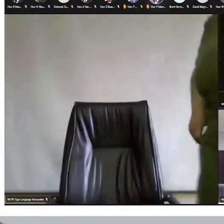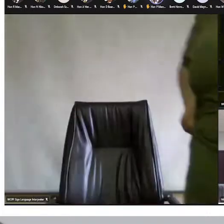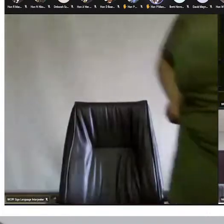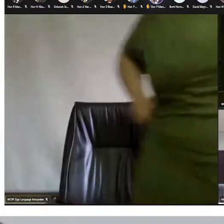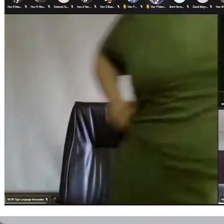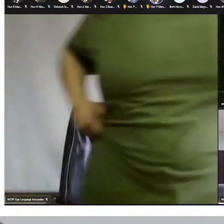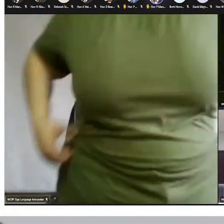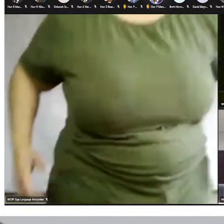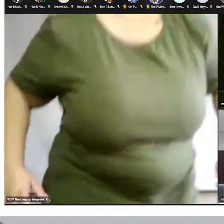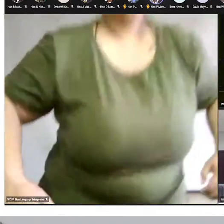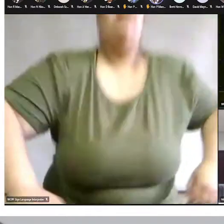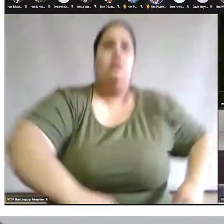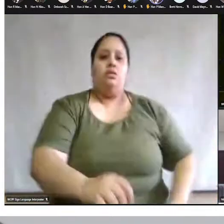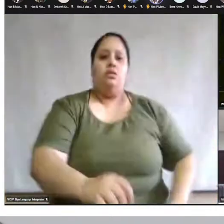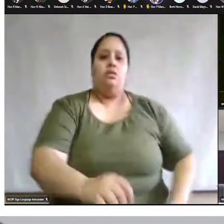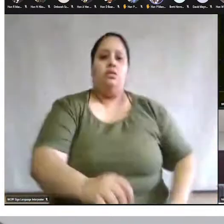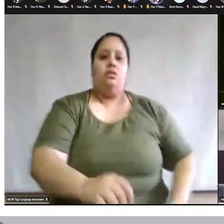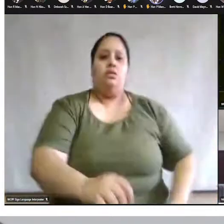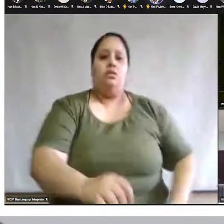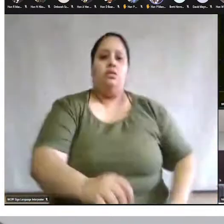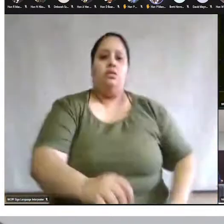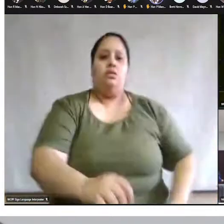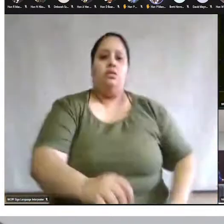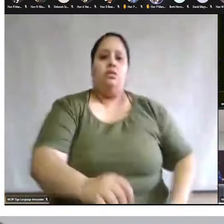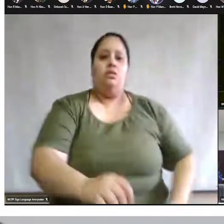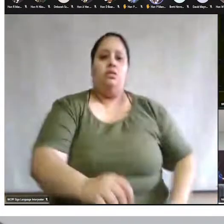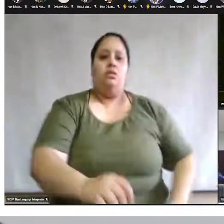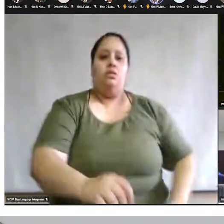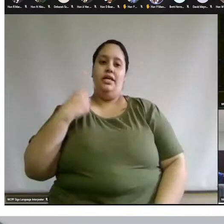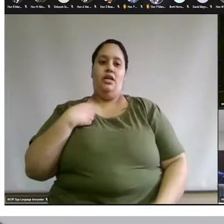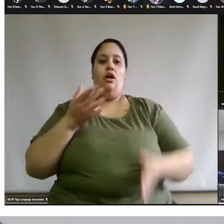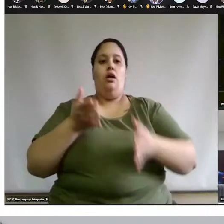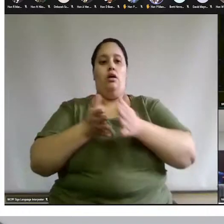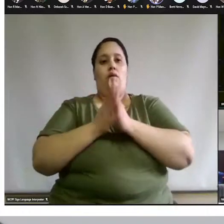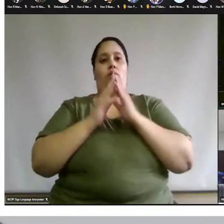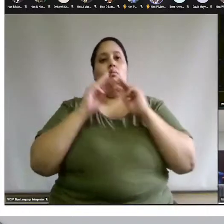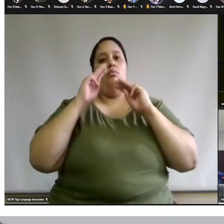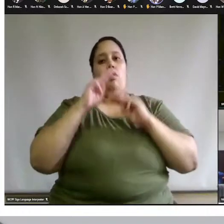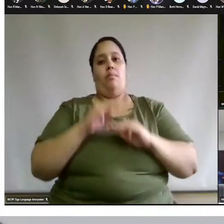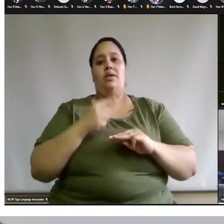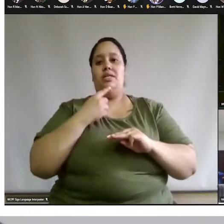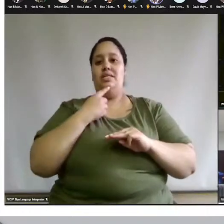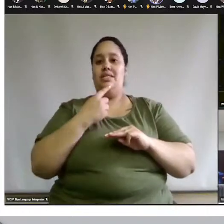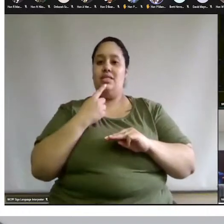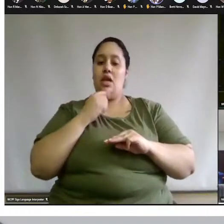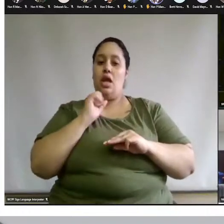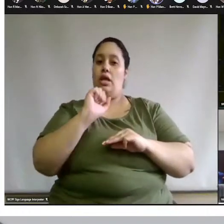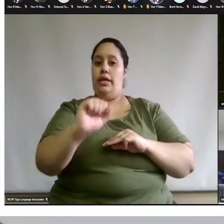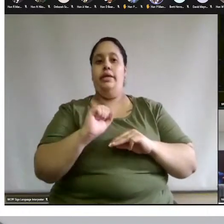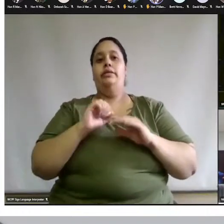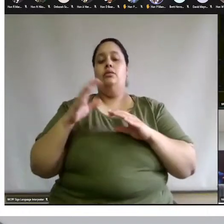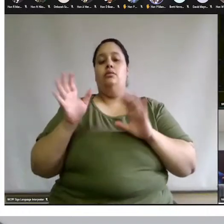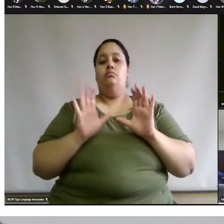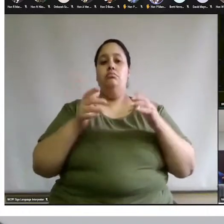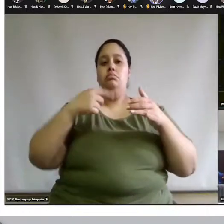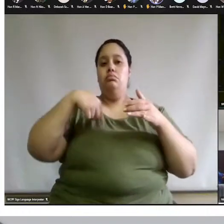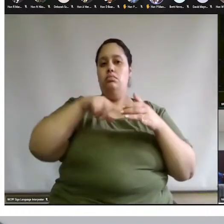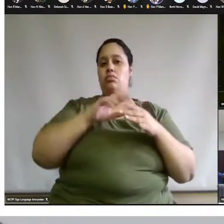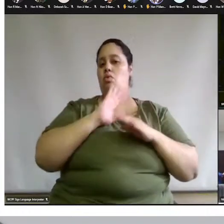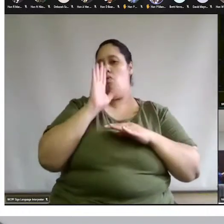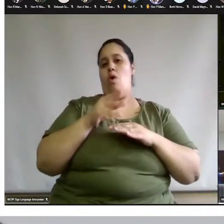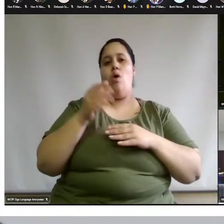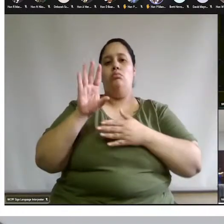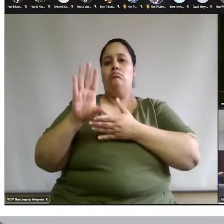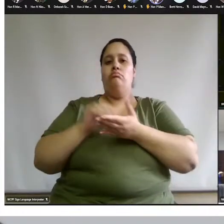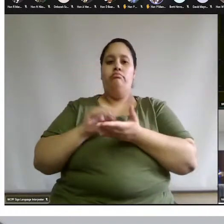premier in 2019 beloof dat sy regering nie vir een oomblik sal twyfel om die provinsie se geld te